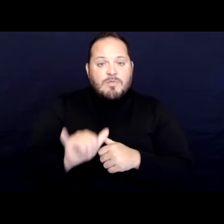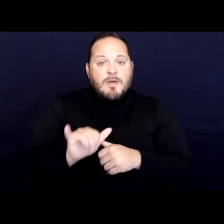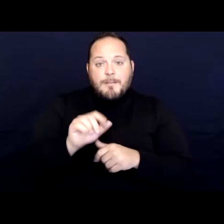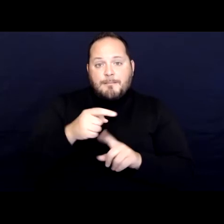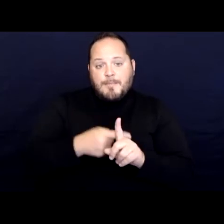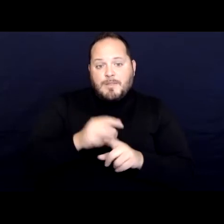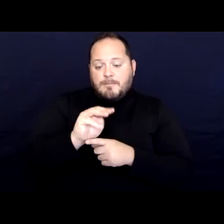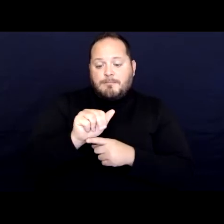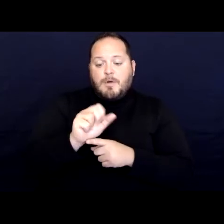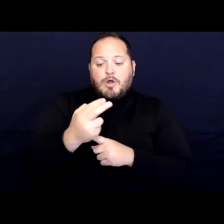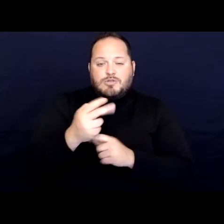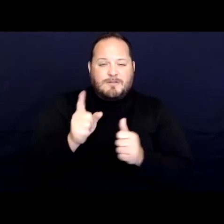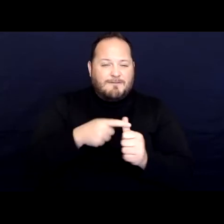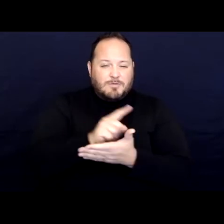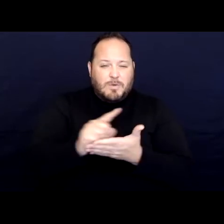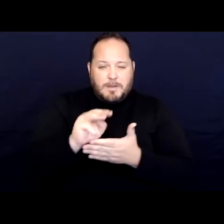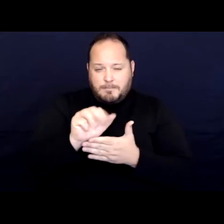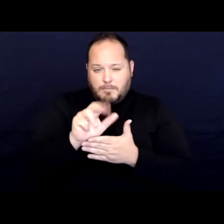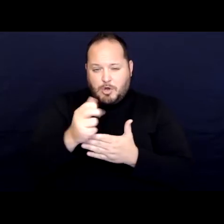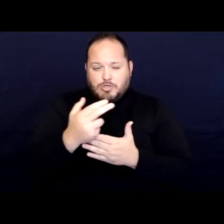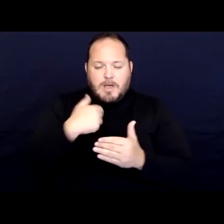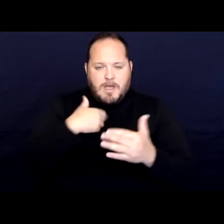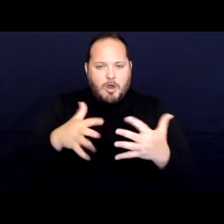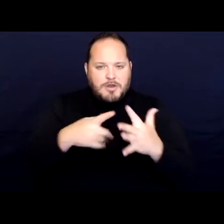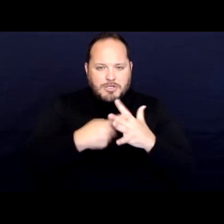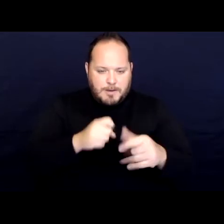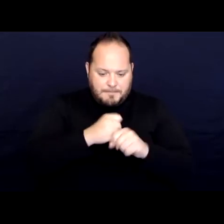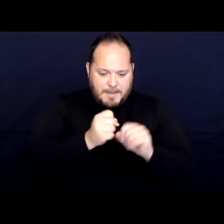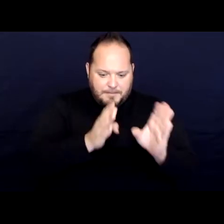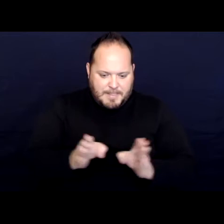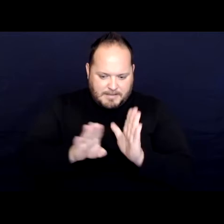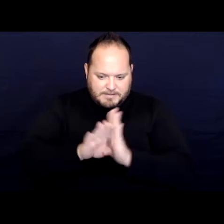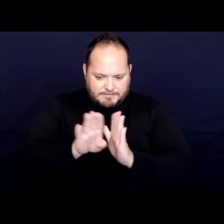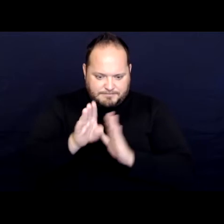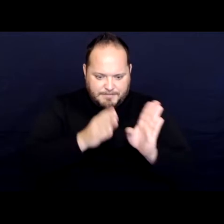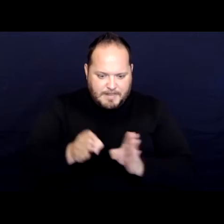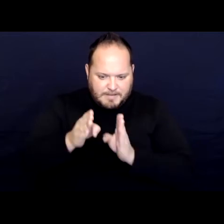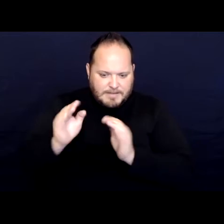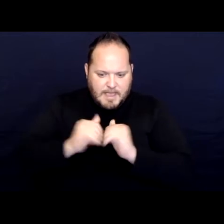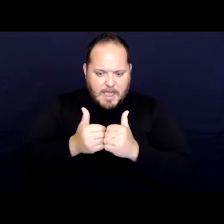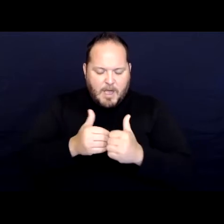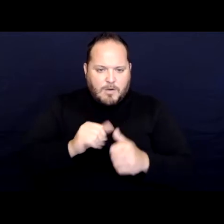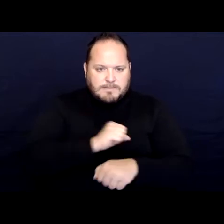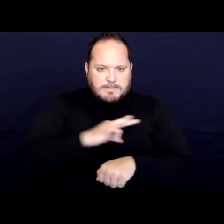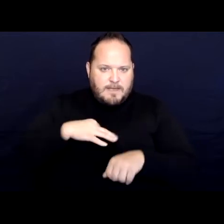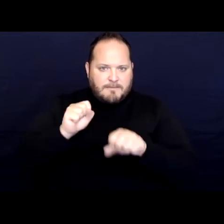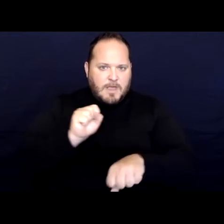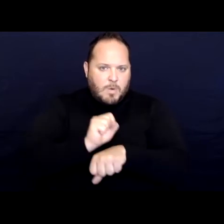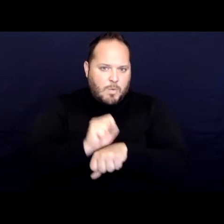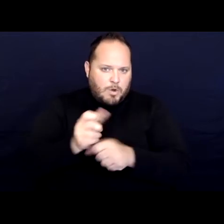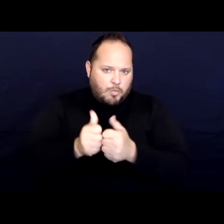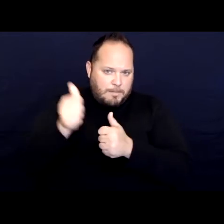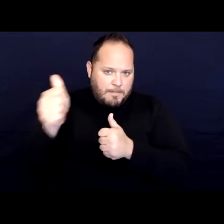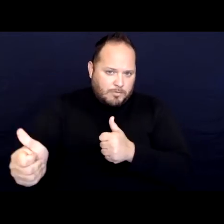remote operations. Um, our staff started moving to